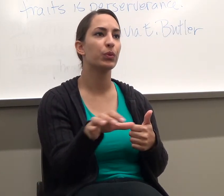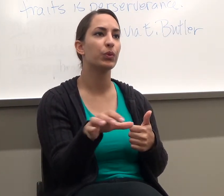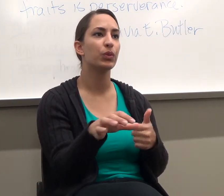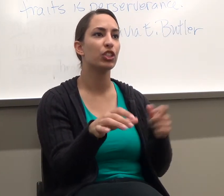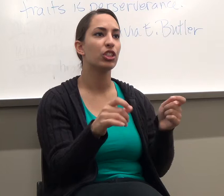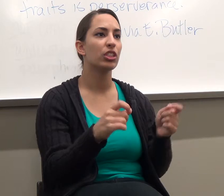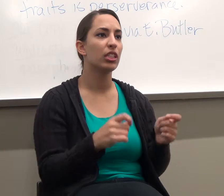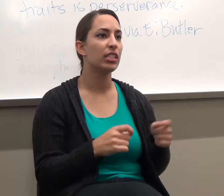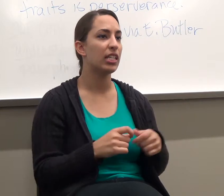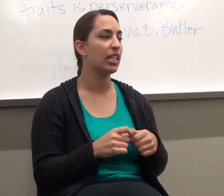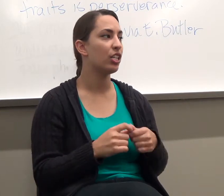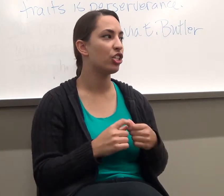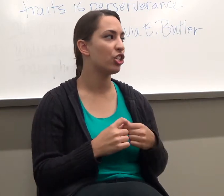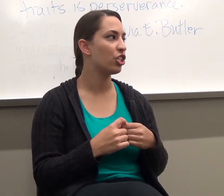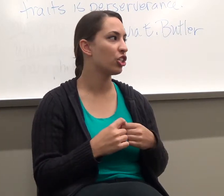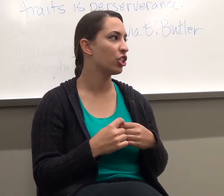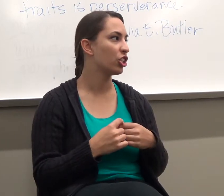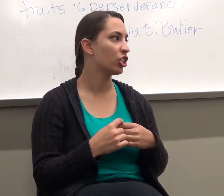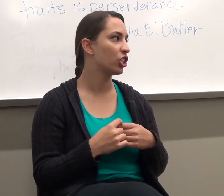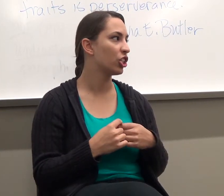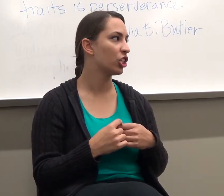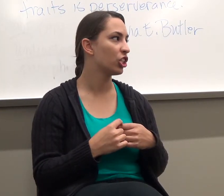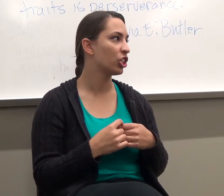in a sentence? Teach.